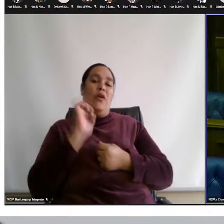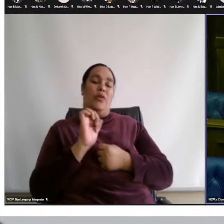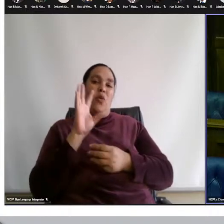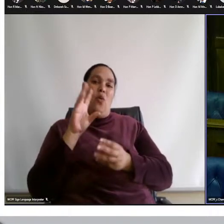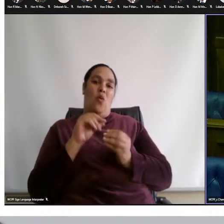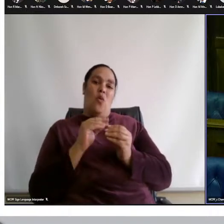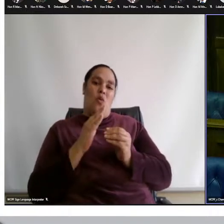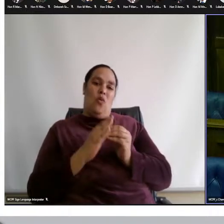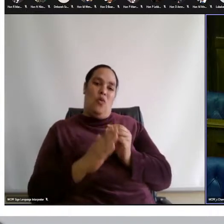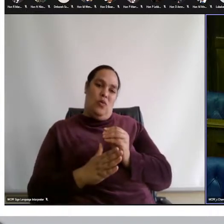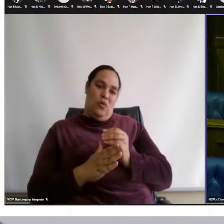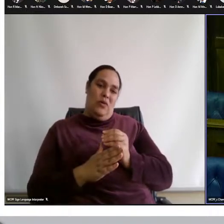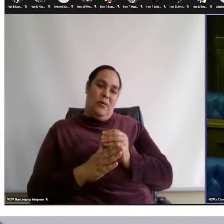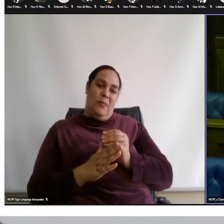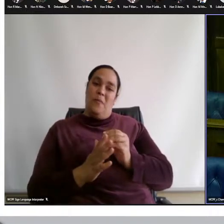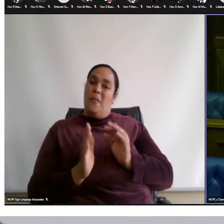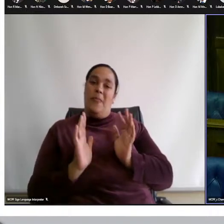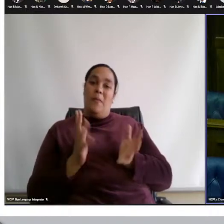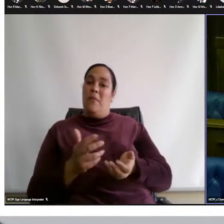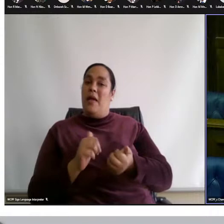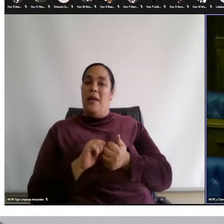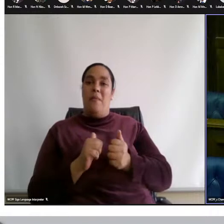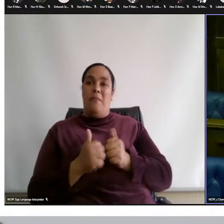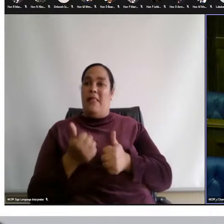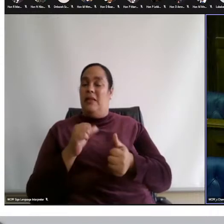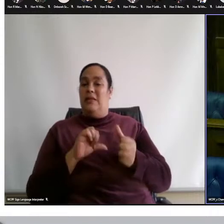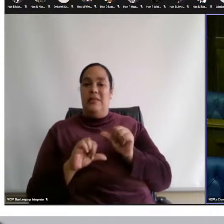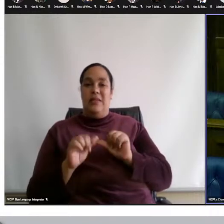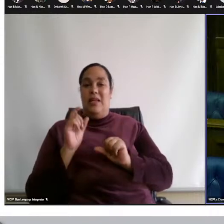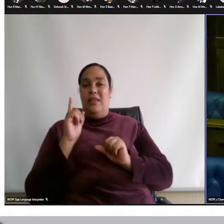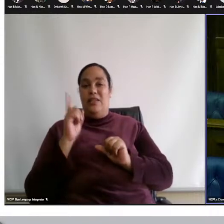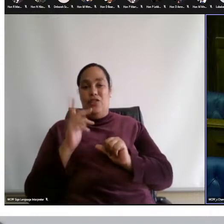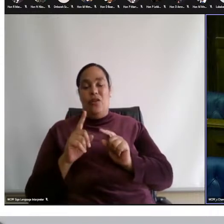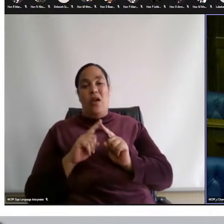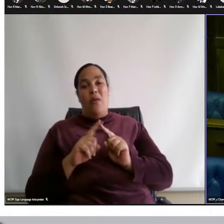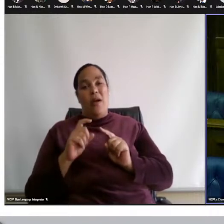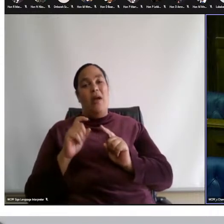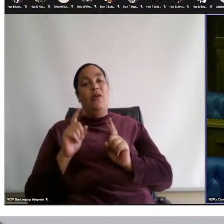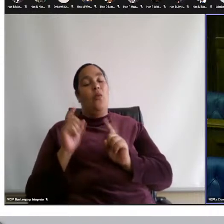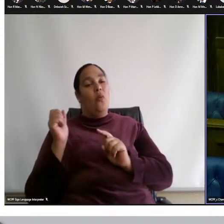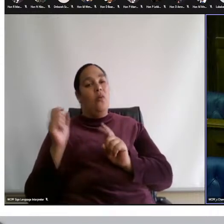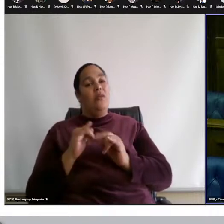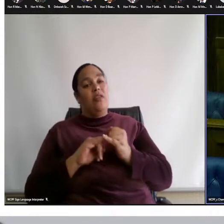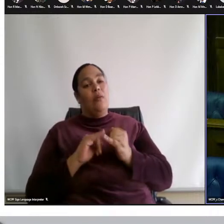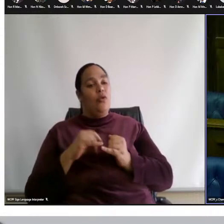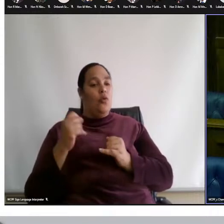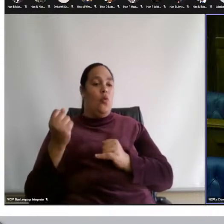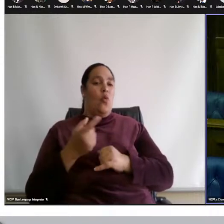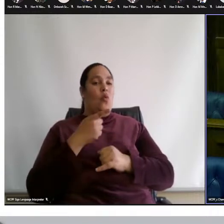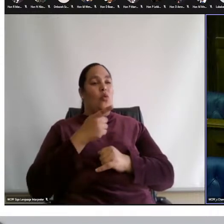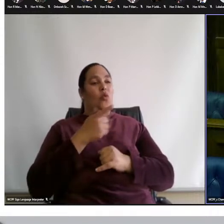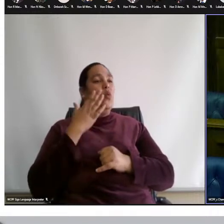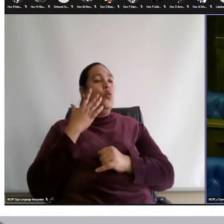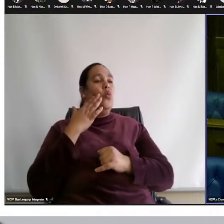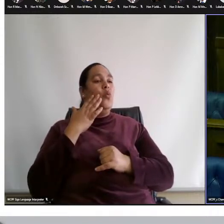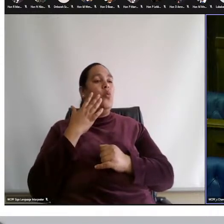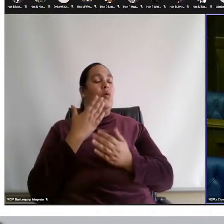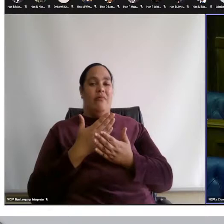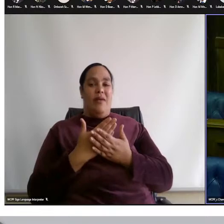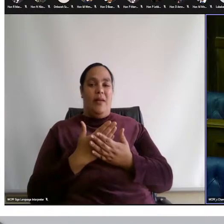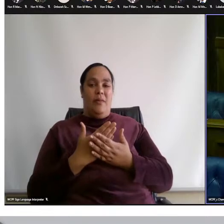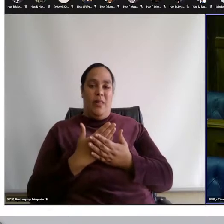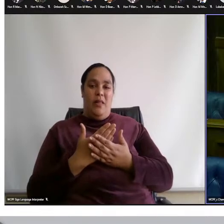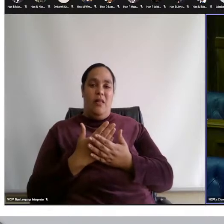concluded, not only into mathematics and science teachers, but in fact all subjects. When would that be made available to